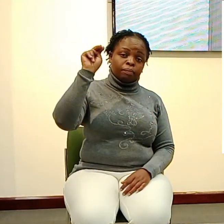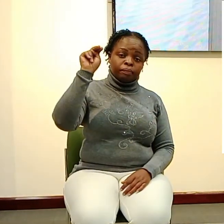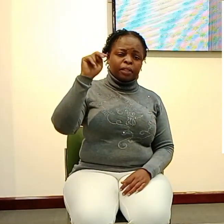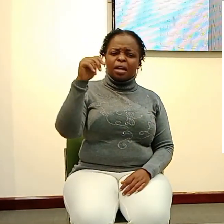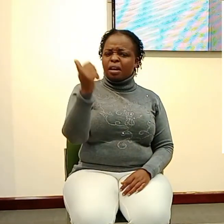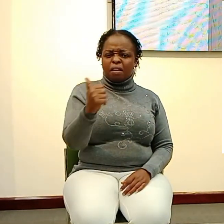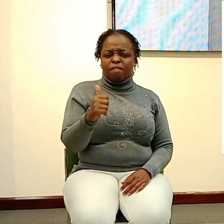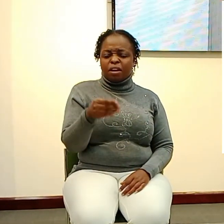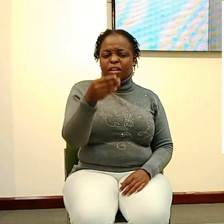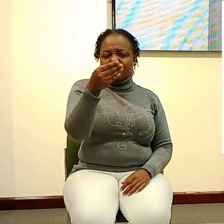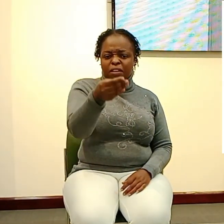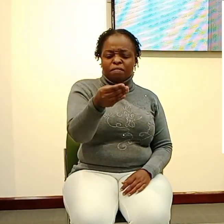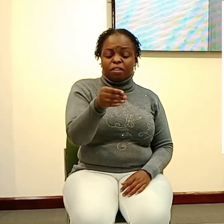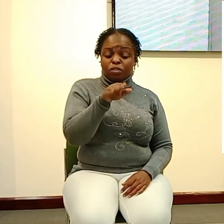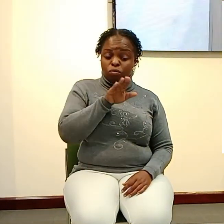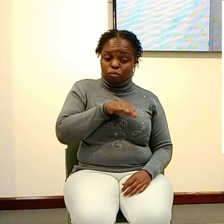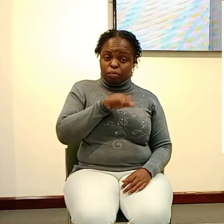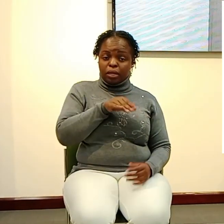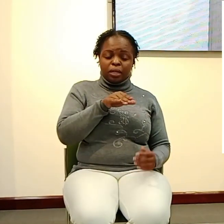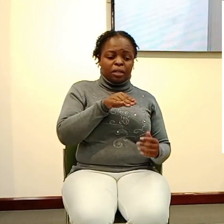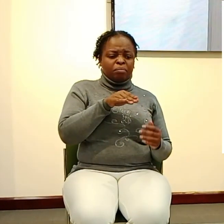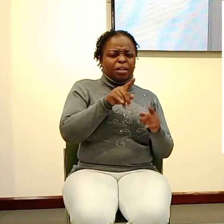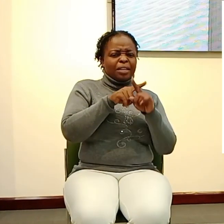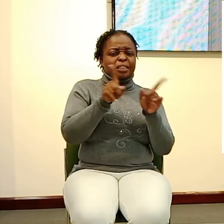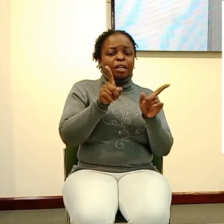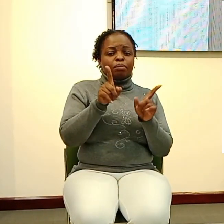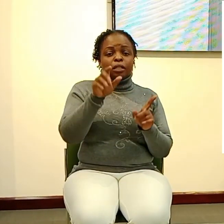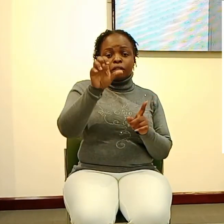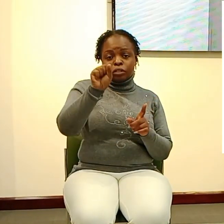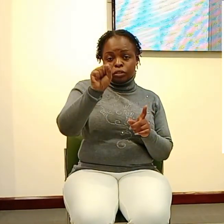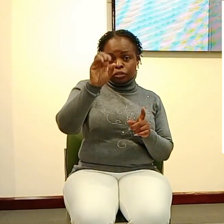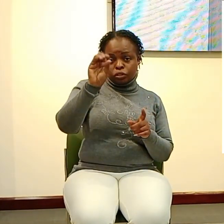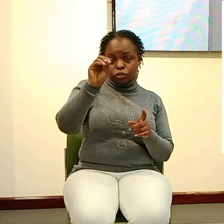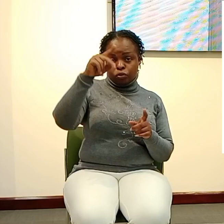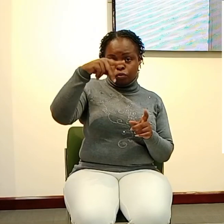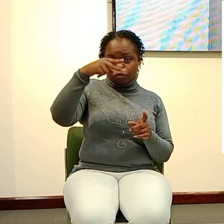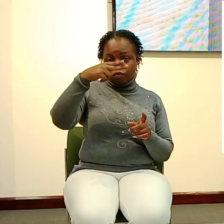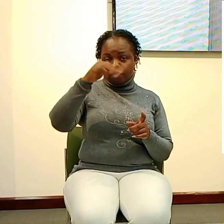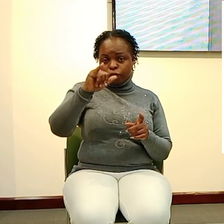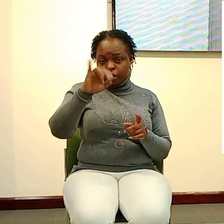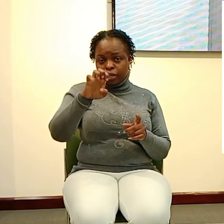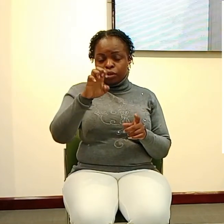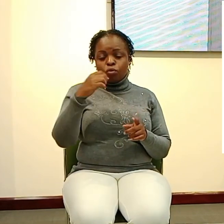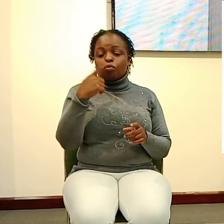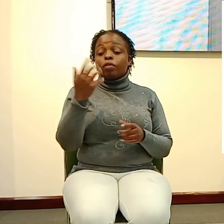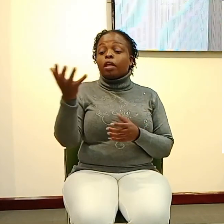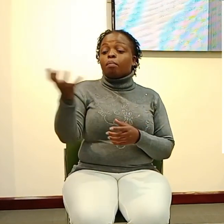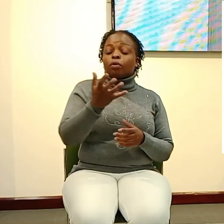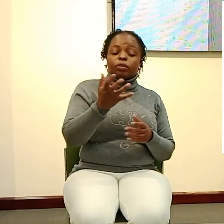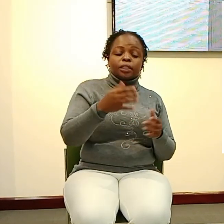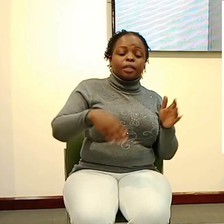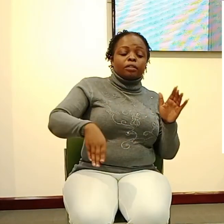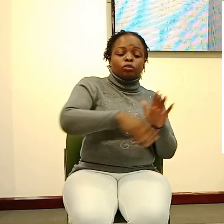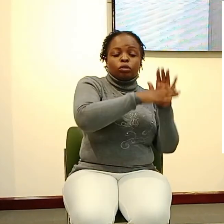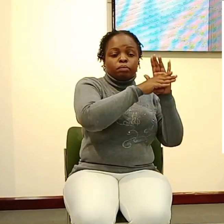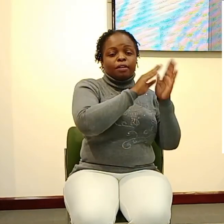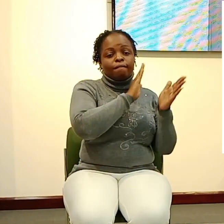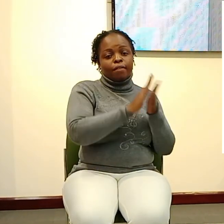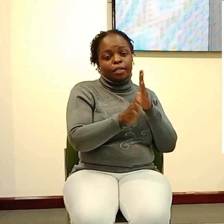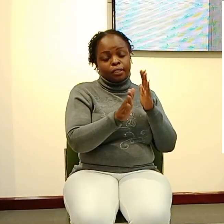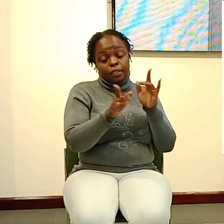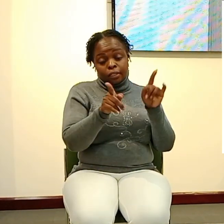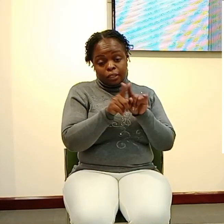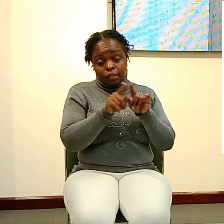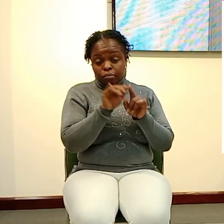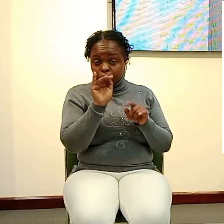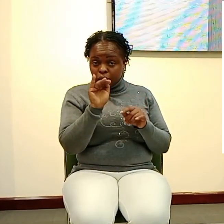never given us a woman except Sophie, who they brought and they removed very fast. Yes. And